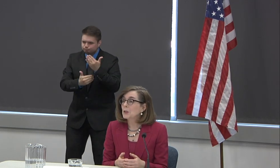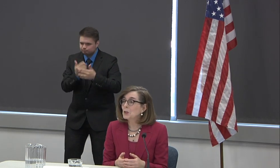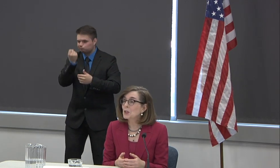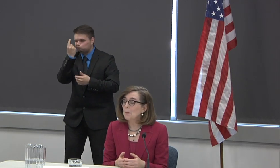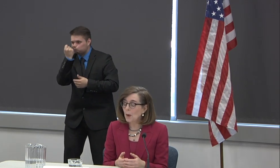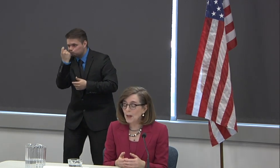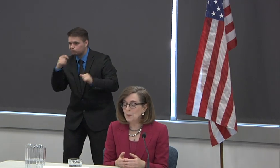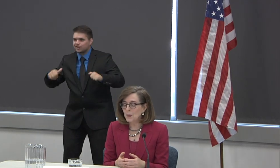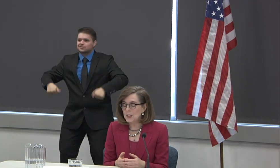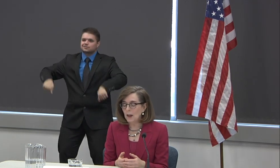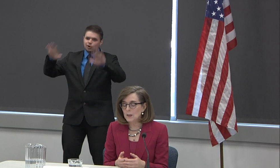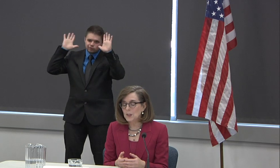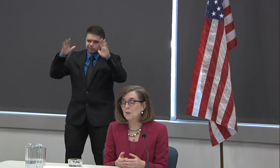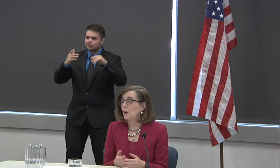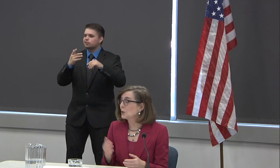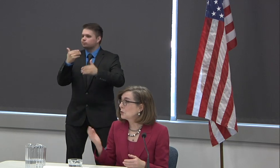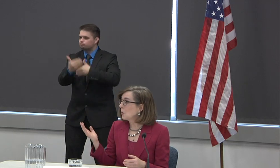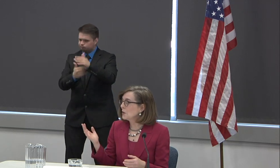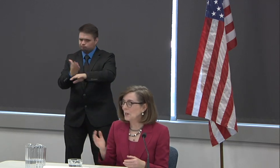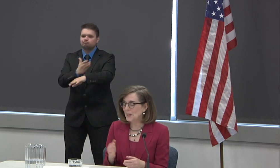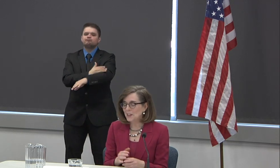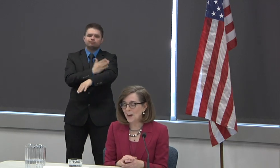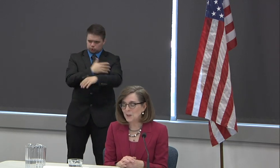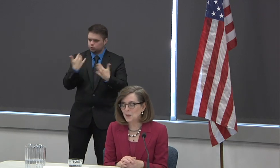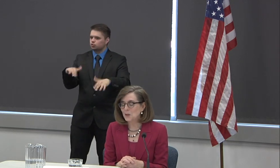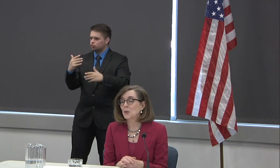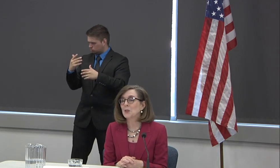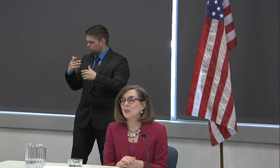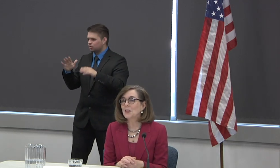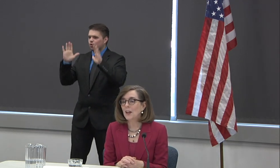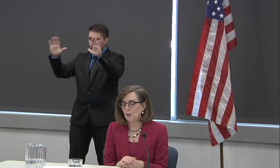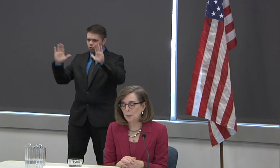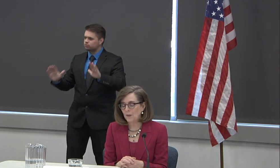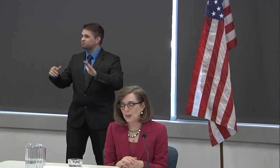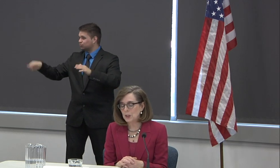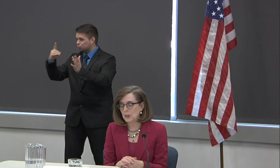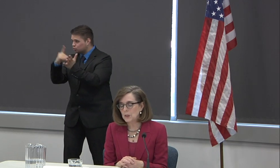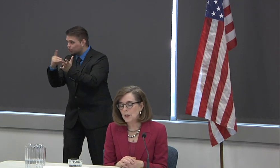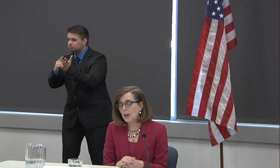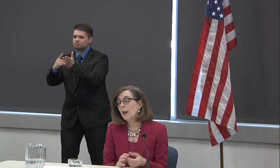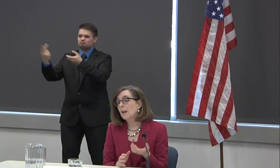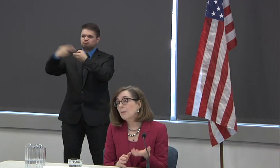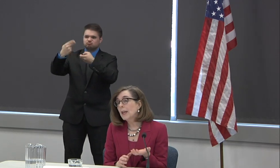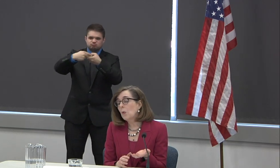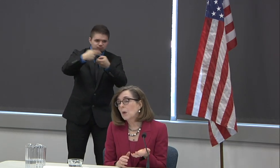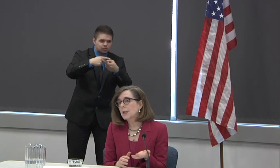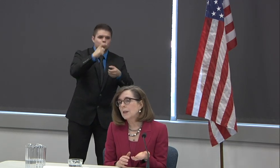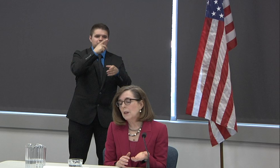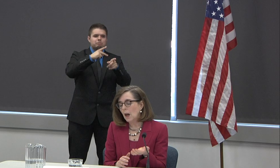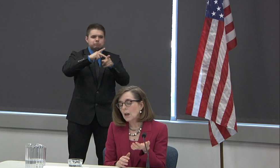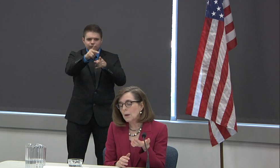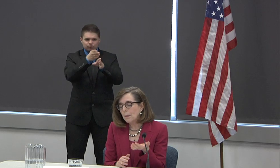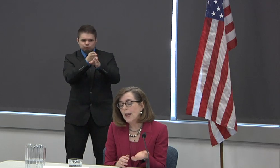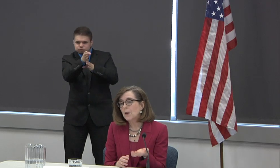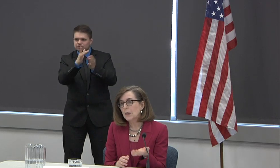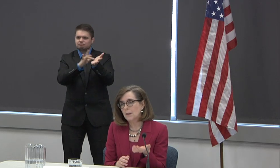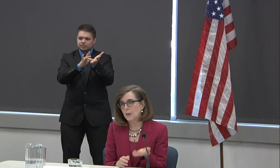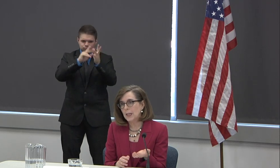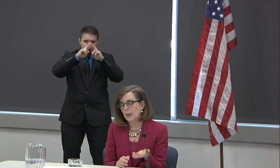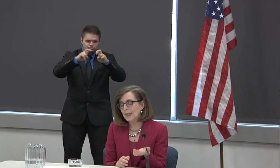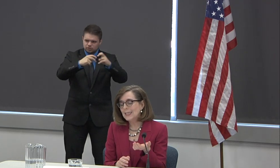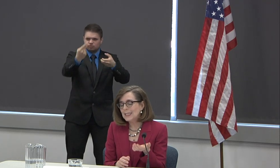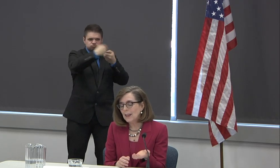measures, combined with the talents of our extraordinary doctors, nurses, and health professionals, have made Oregon a